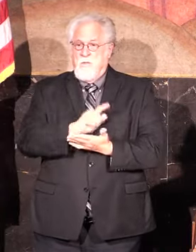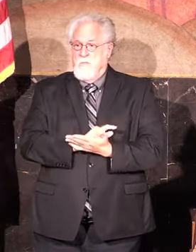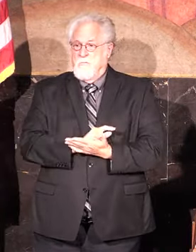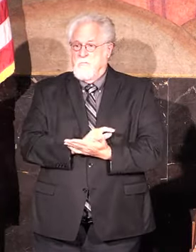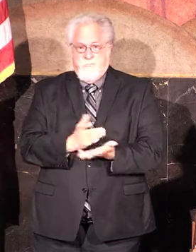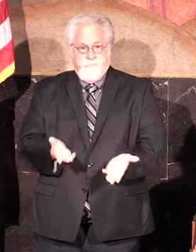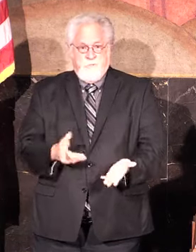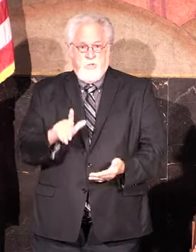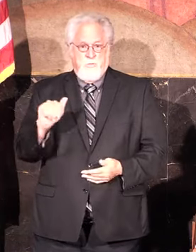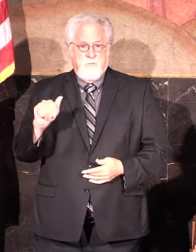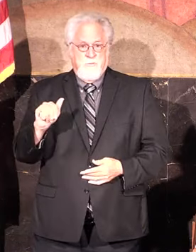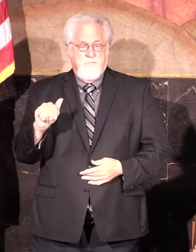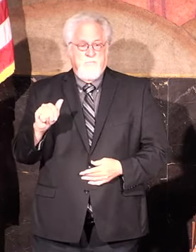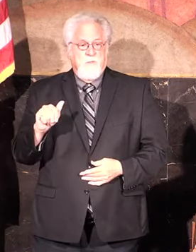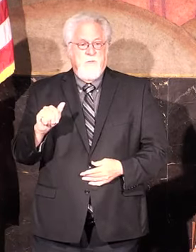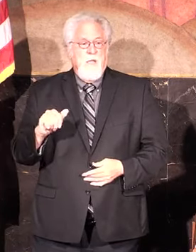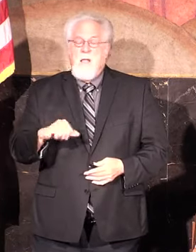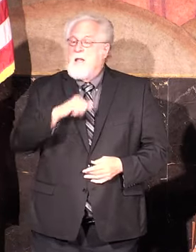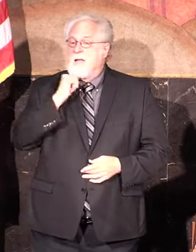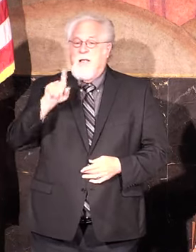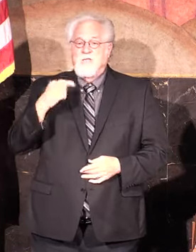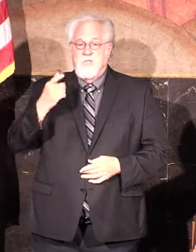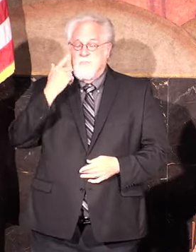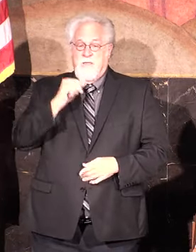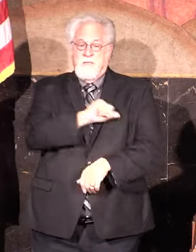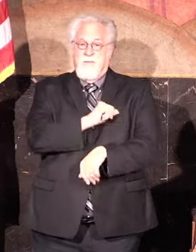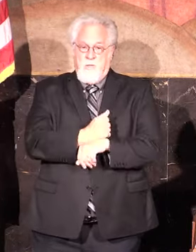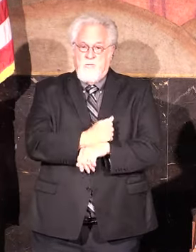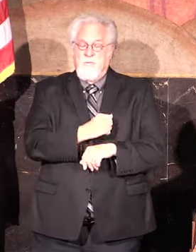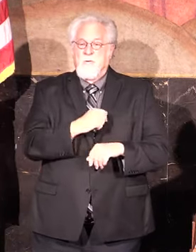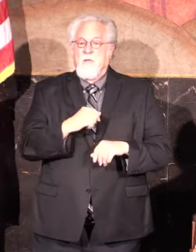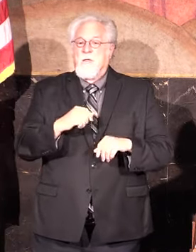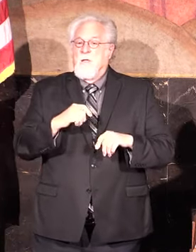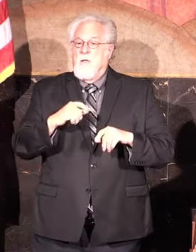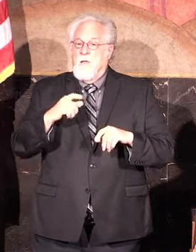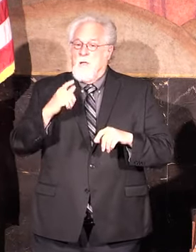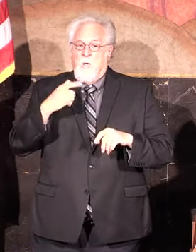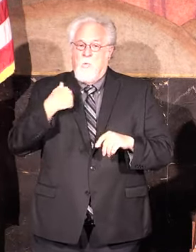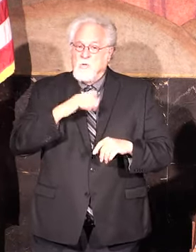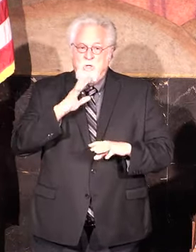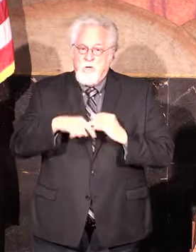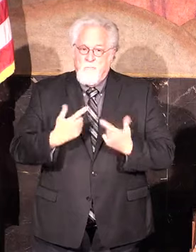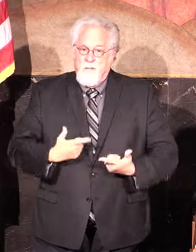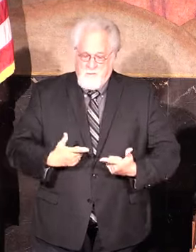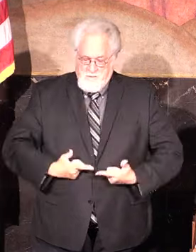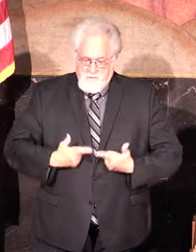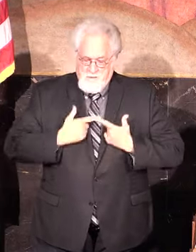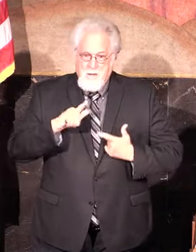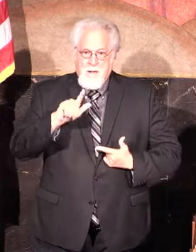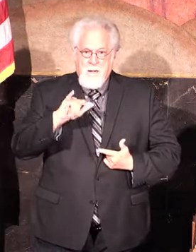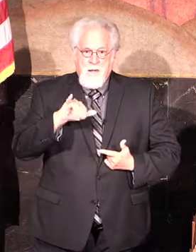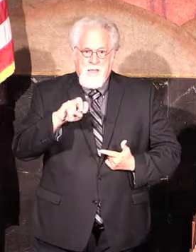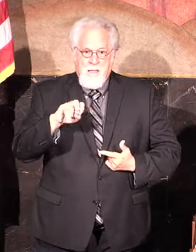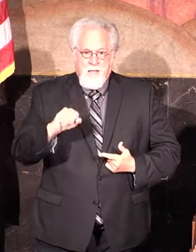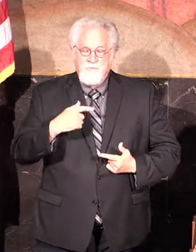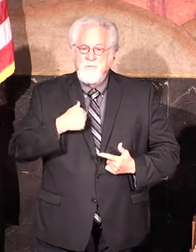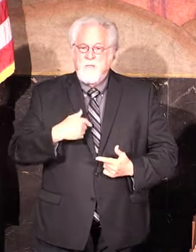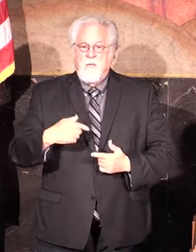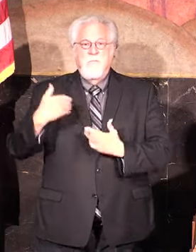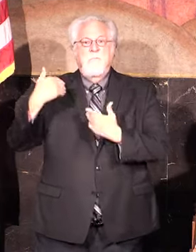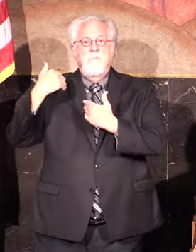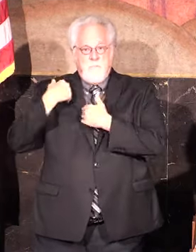in Louisiana. And it's not just that I'm authorized to do it, because we're talking about lives, I believe that I'm obligated to do